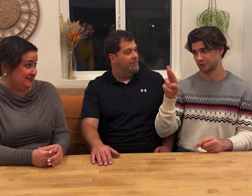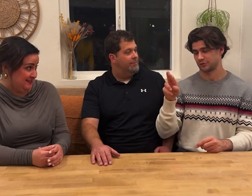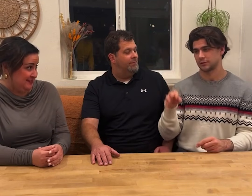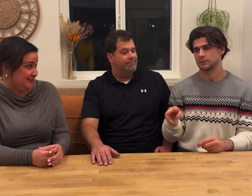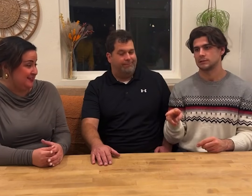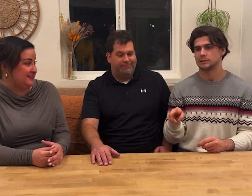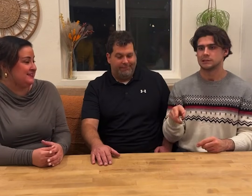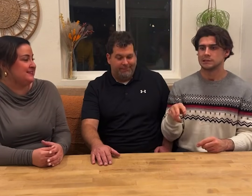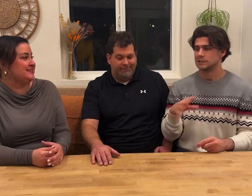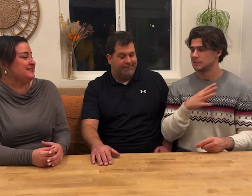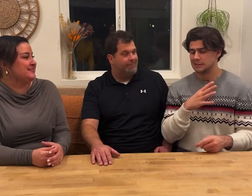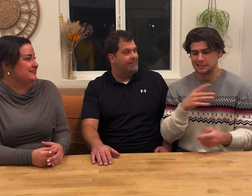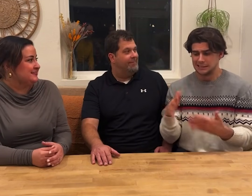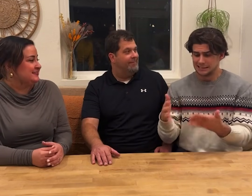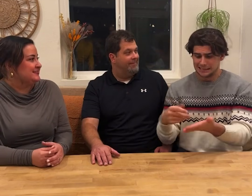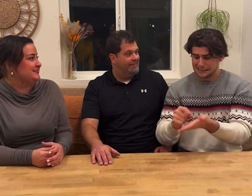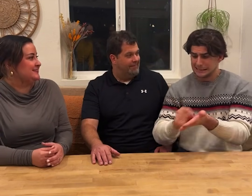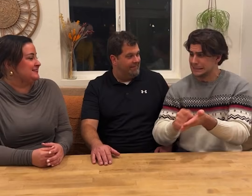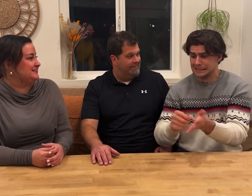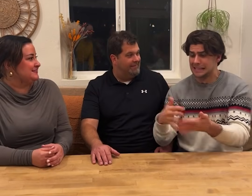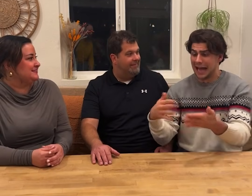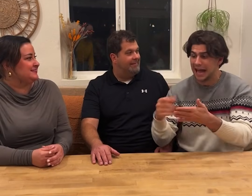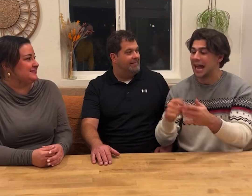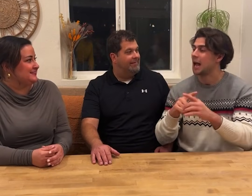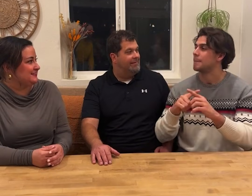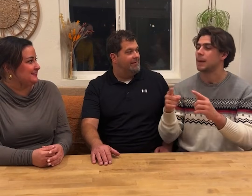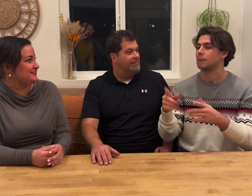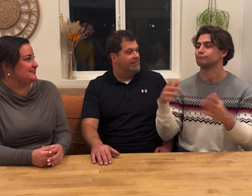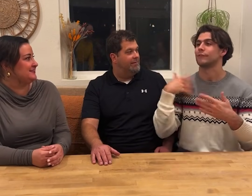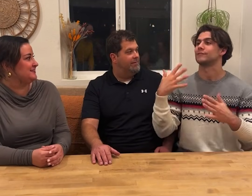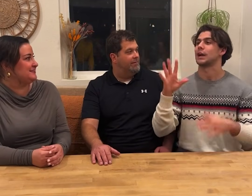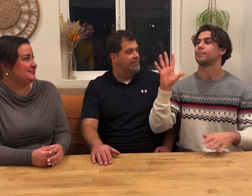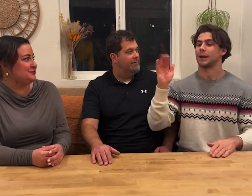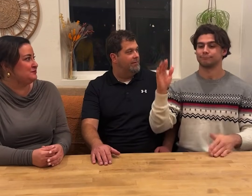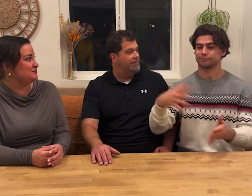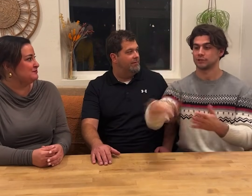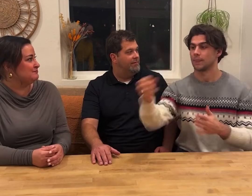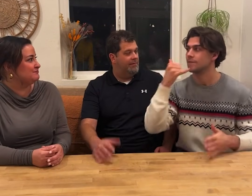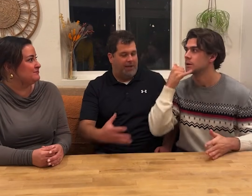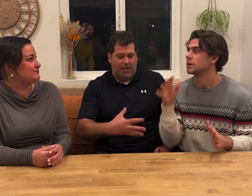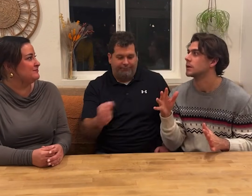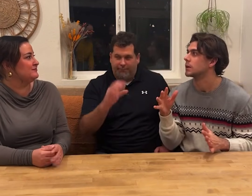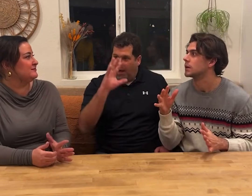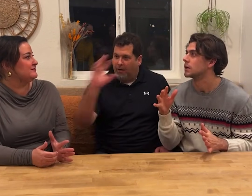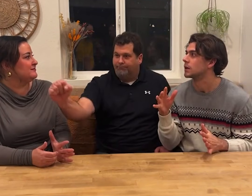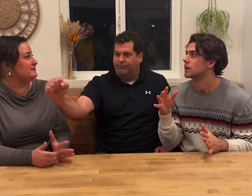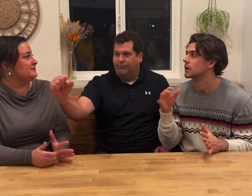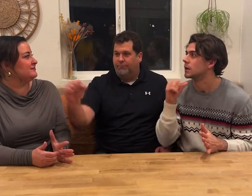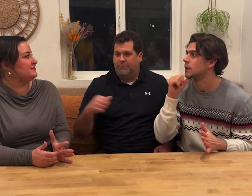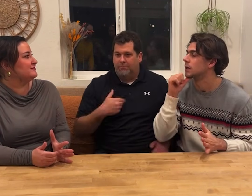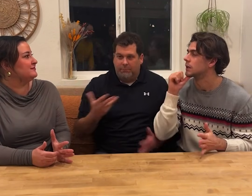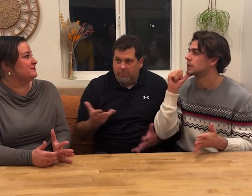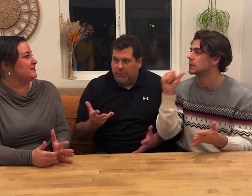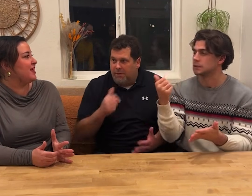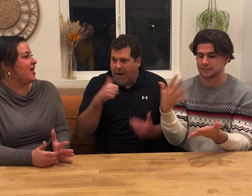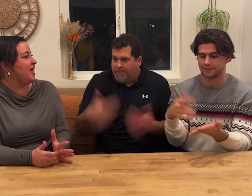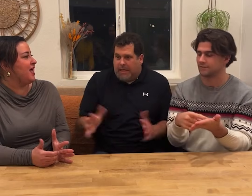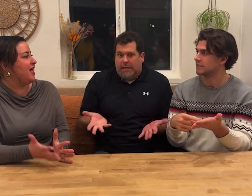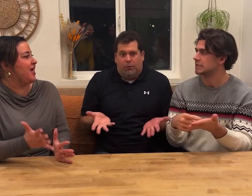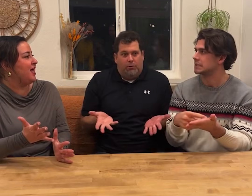you got to leave in 3 minutes for this Uber. So we're really rushing, and then we're like, okay, great. They took their phone and shook off, and